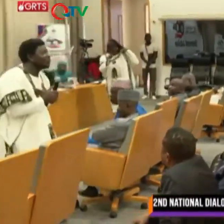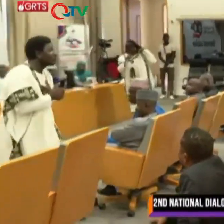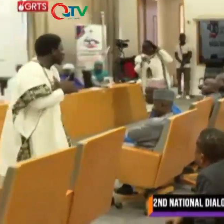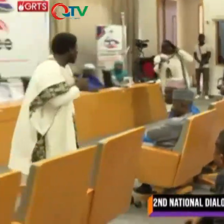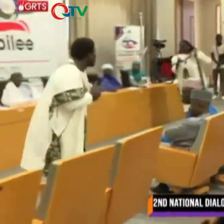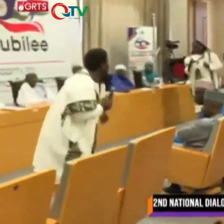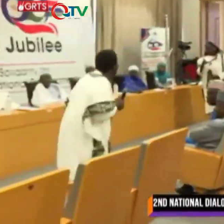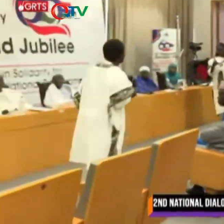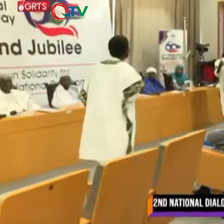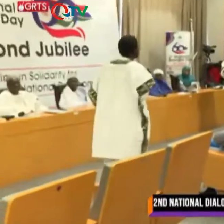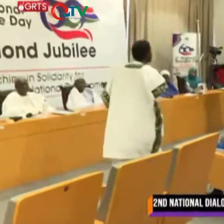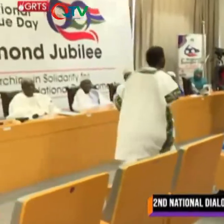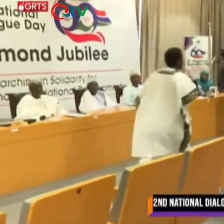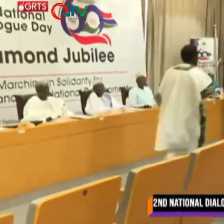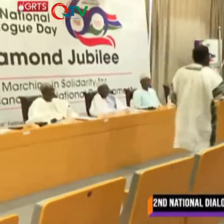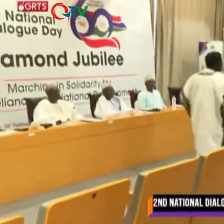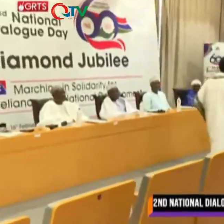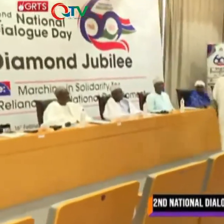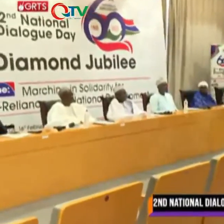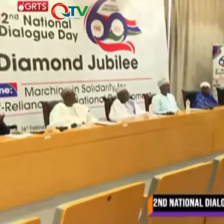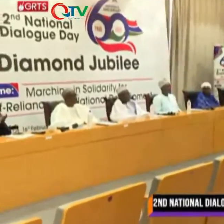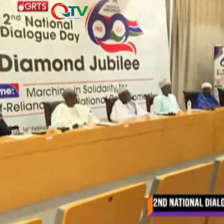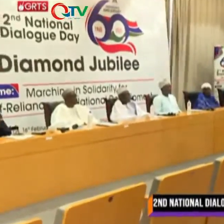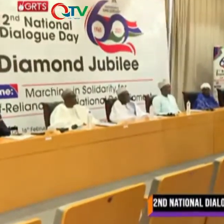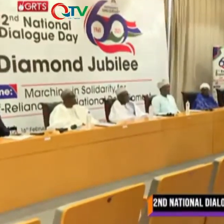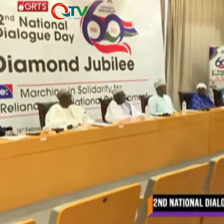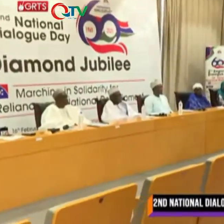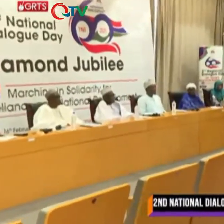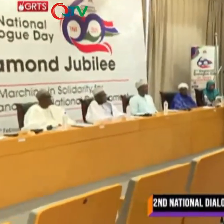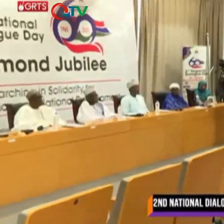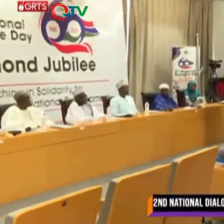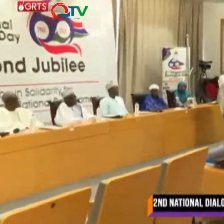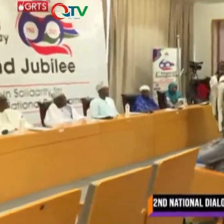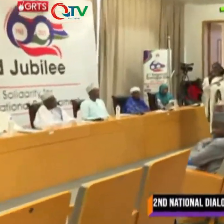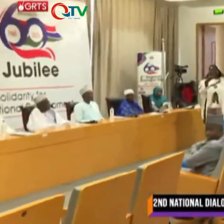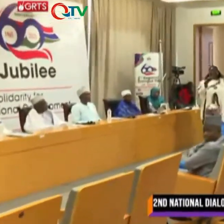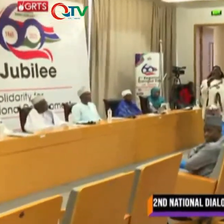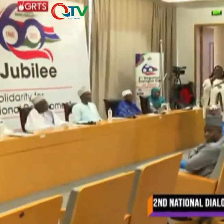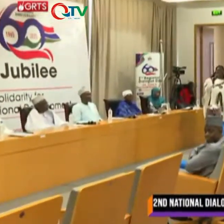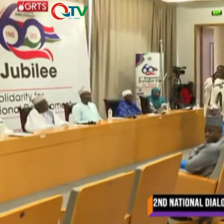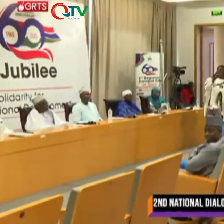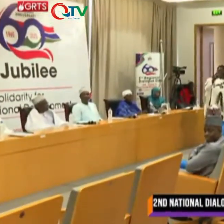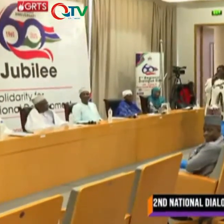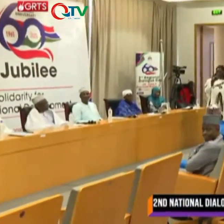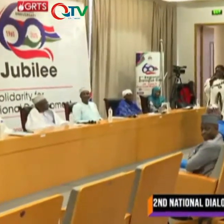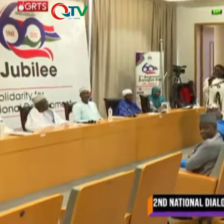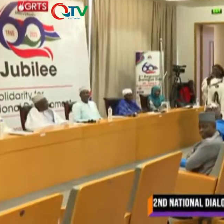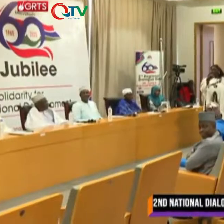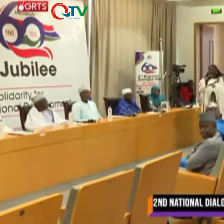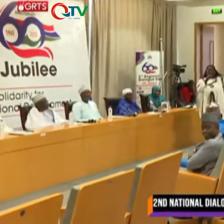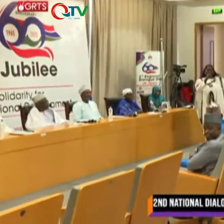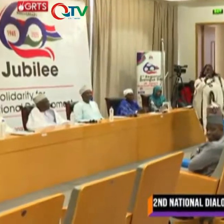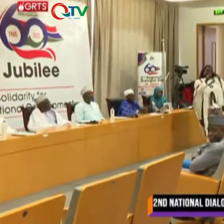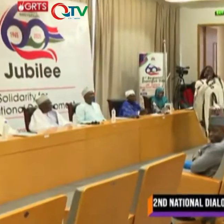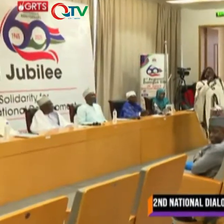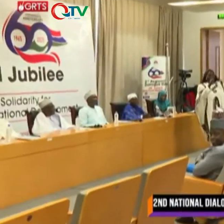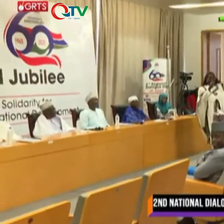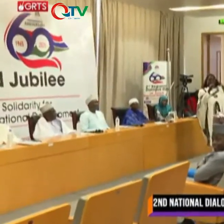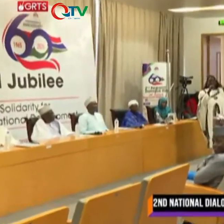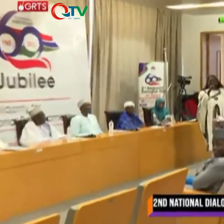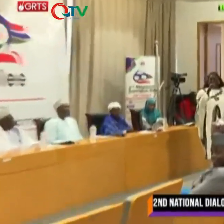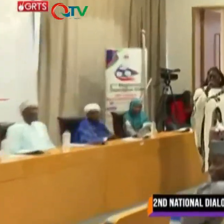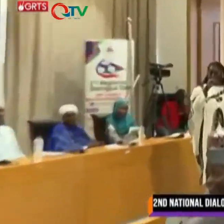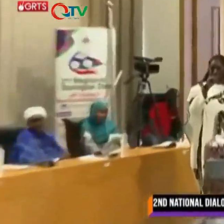the Yomungo, Matos is for much more adura, Helmi Kundakente, Manding Kajawaru, Afunya